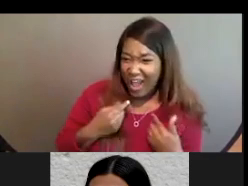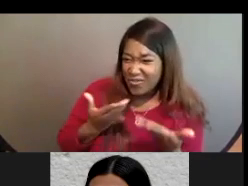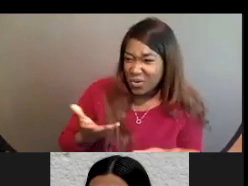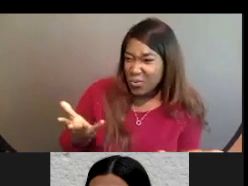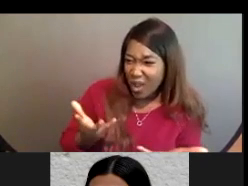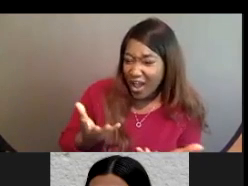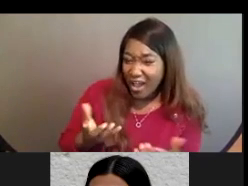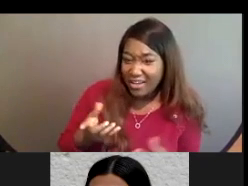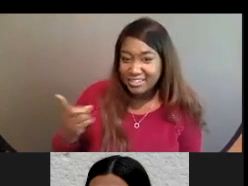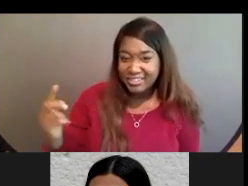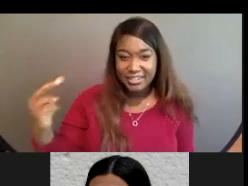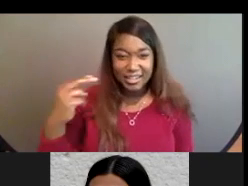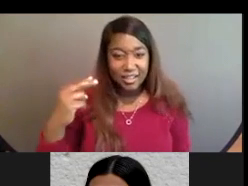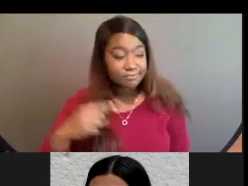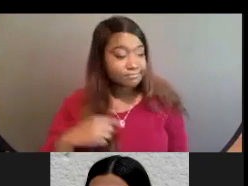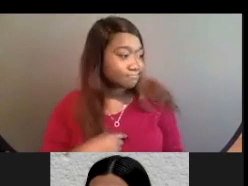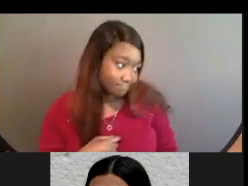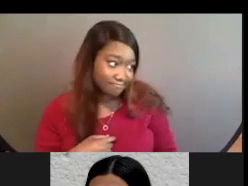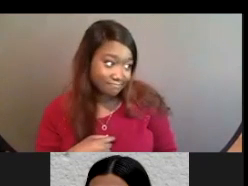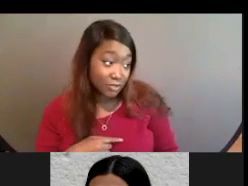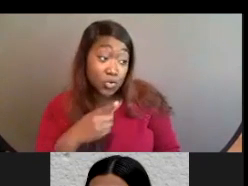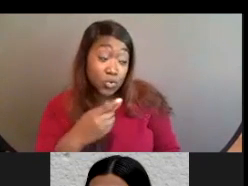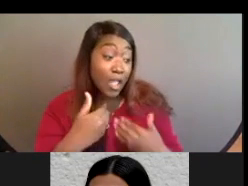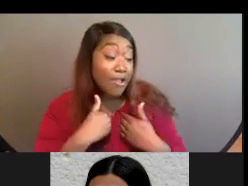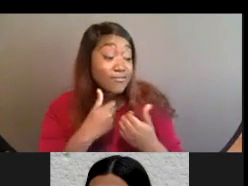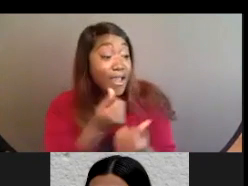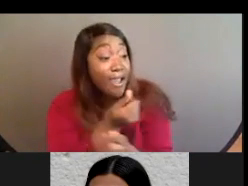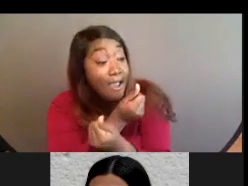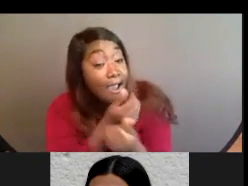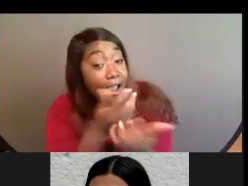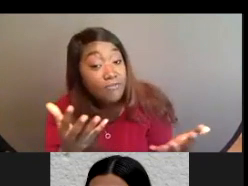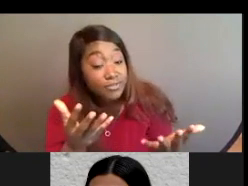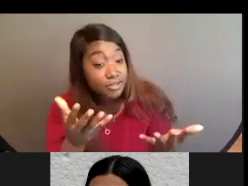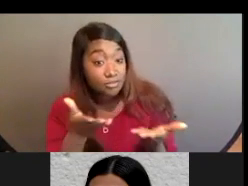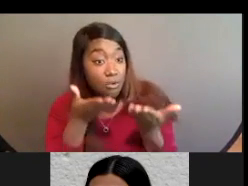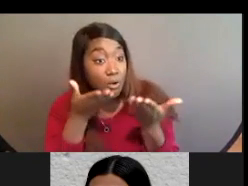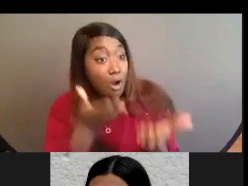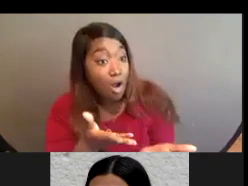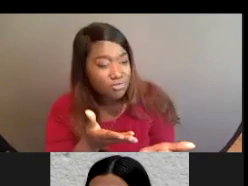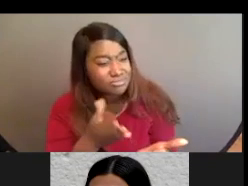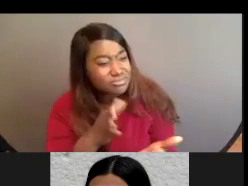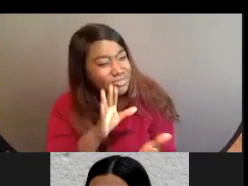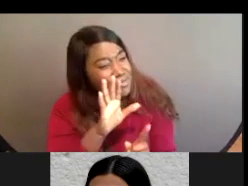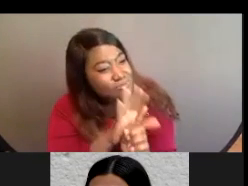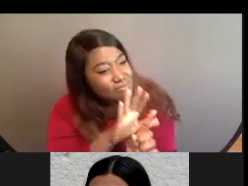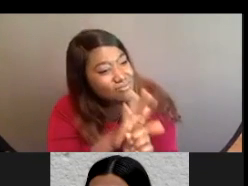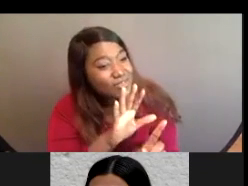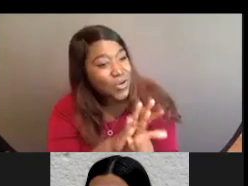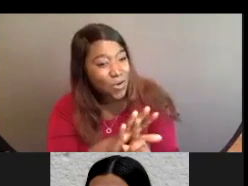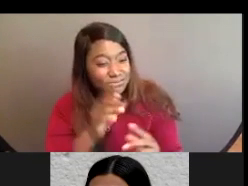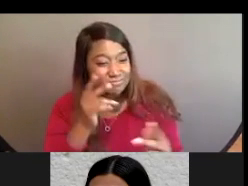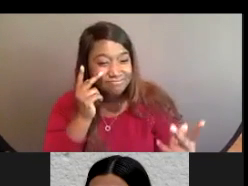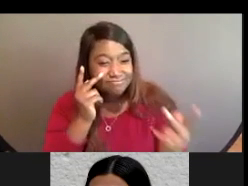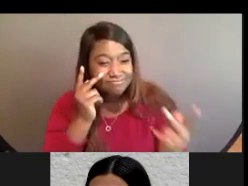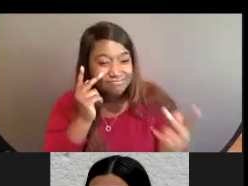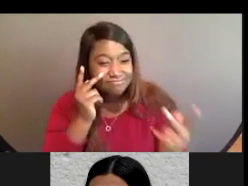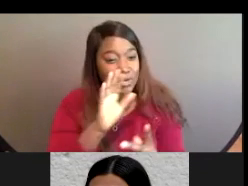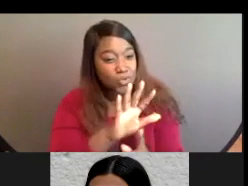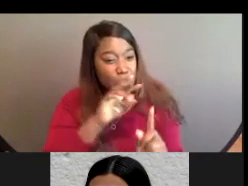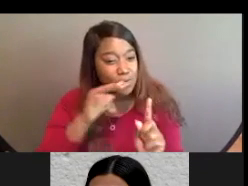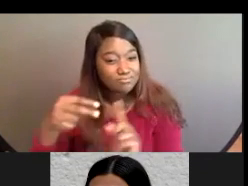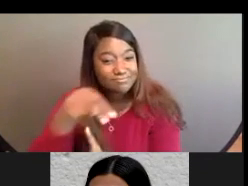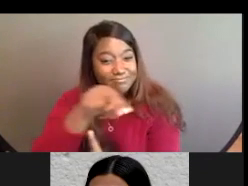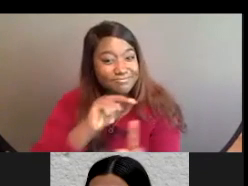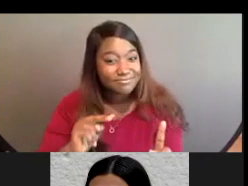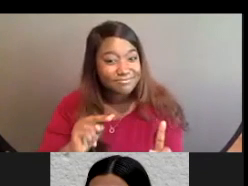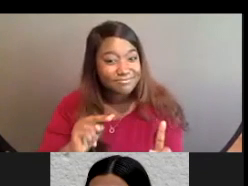and she said, you have everything to offer of the lenses of all the previous experiences that you have had that I don't have.